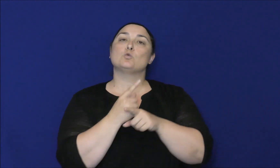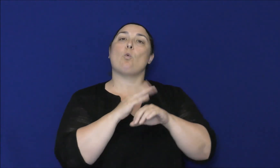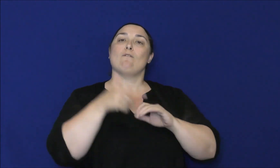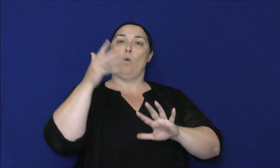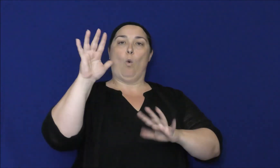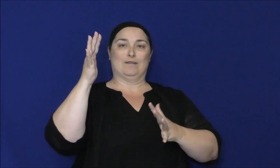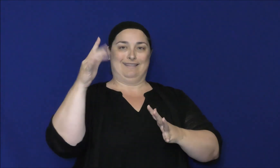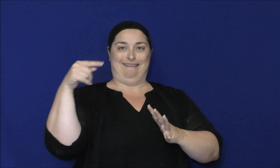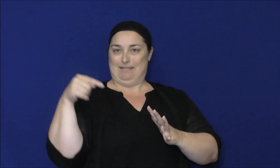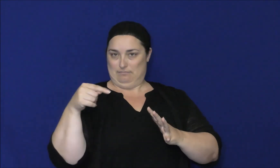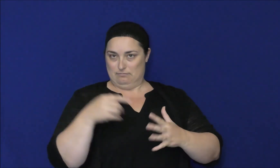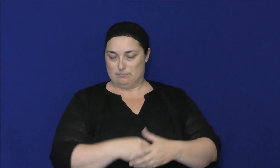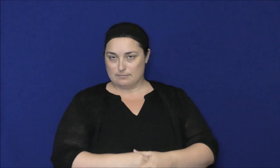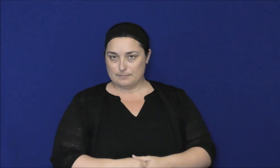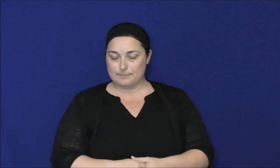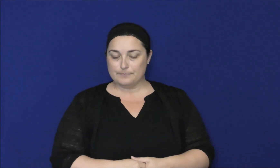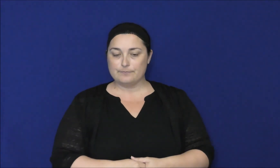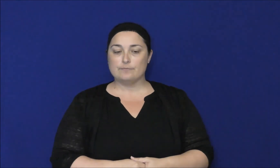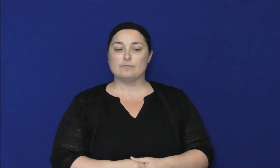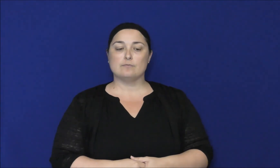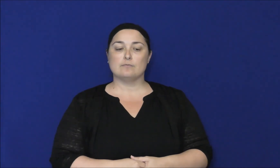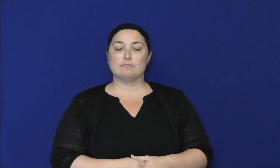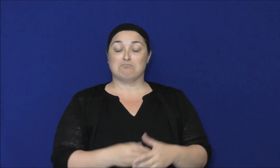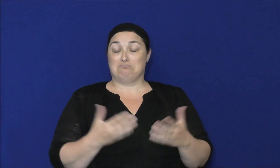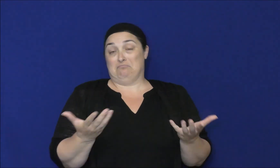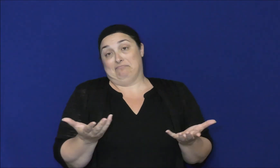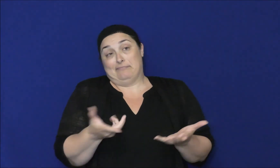users here. And basically,